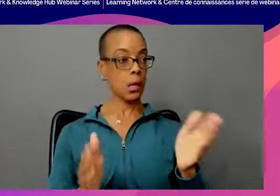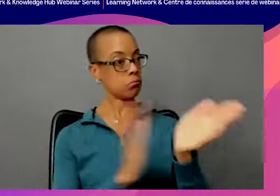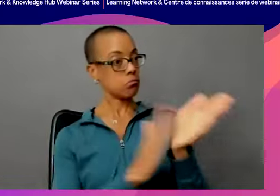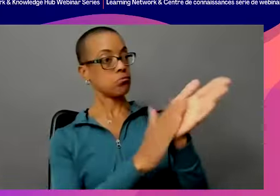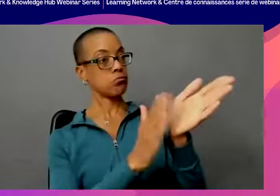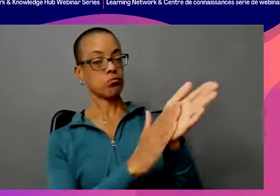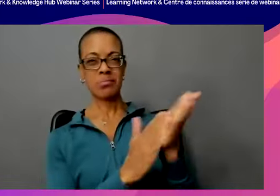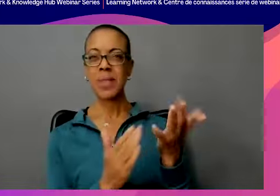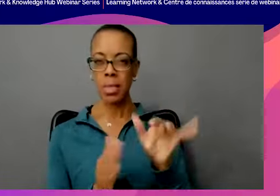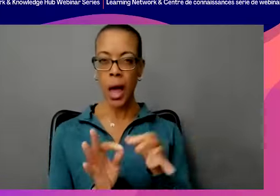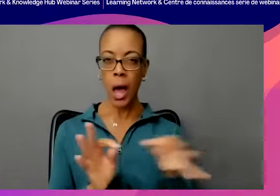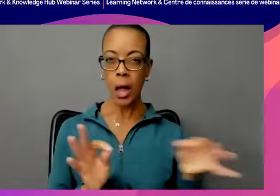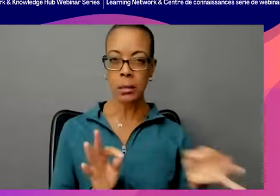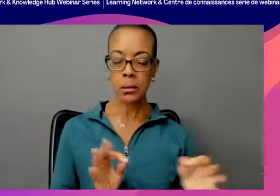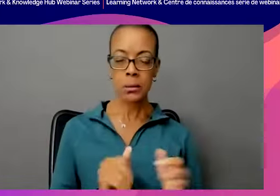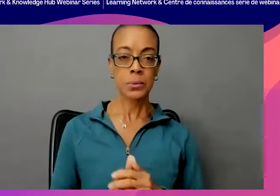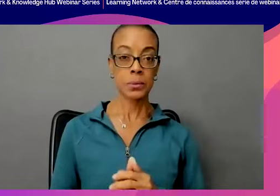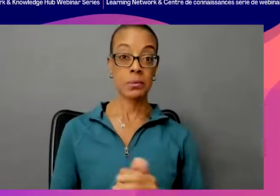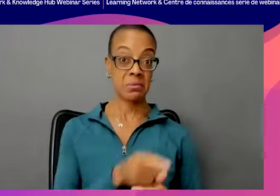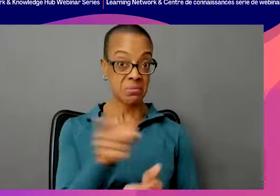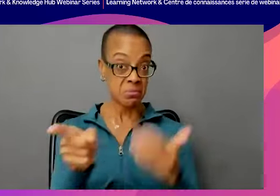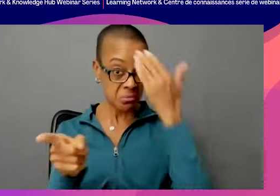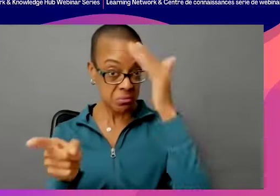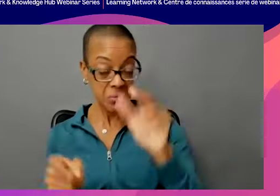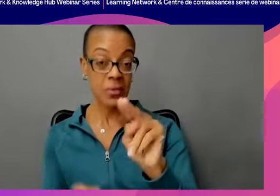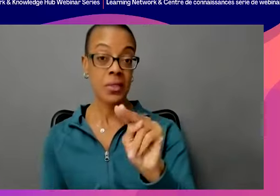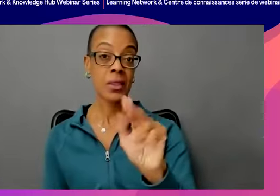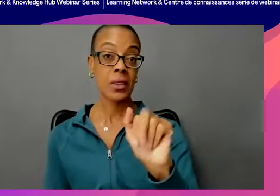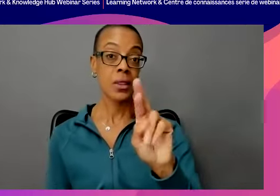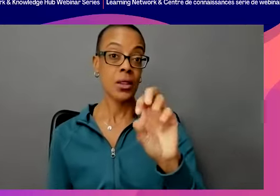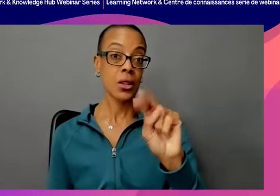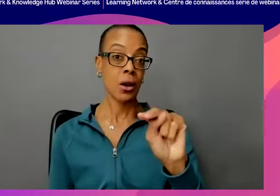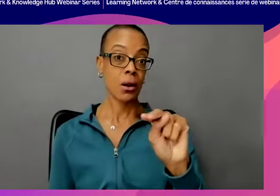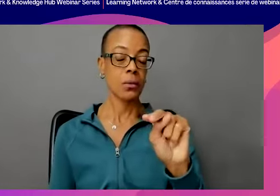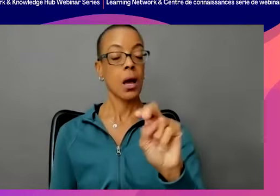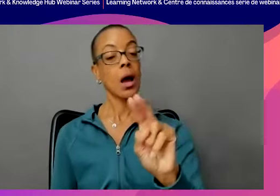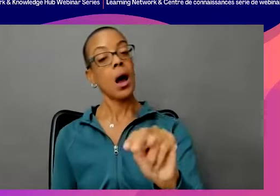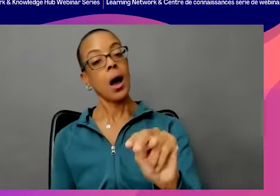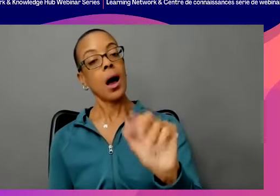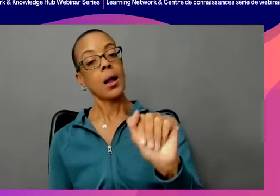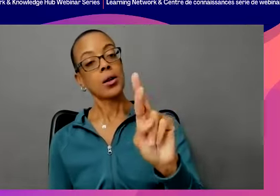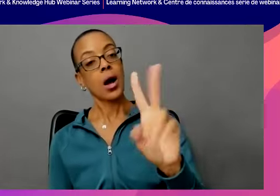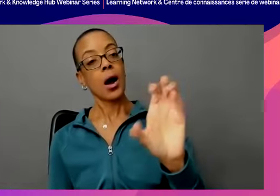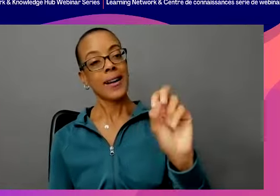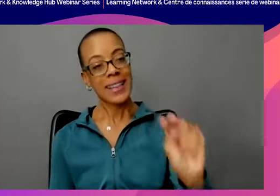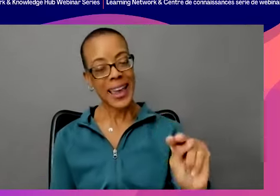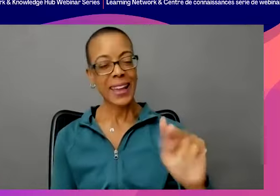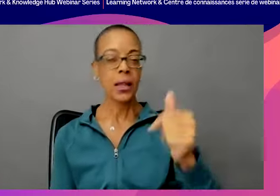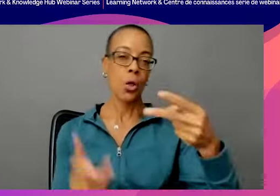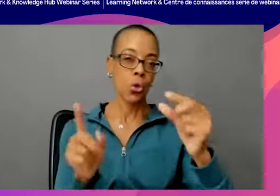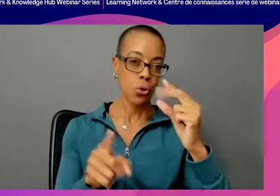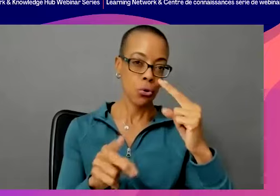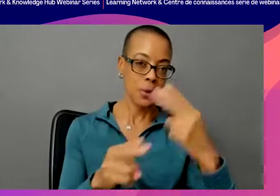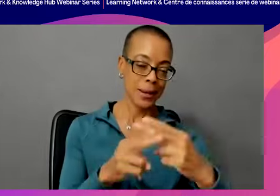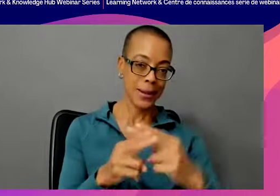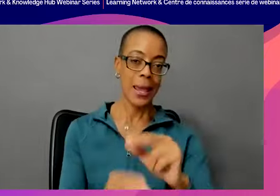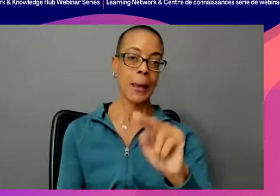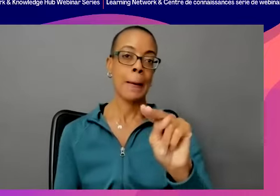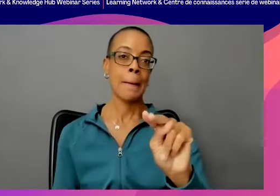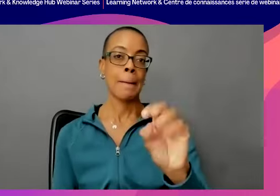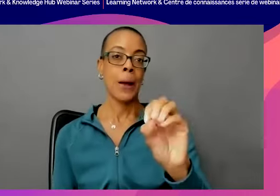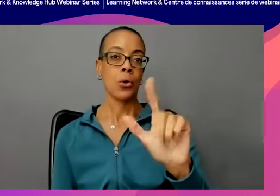Again, for people who aren't familiar, Narcan is another name for naloxone. And this is a medication that's an